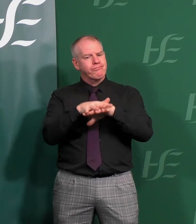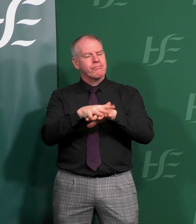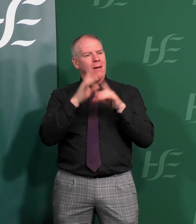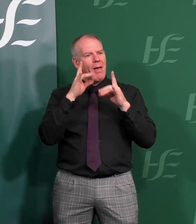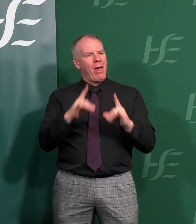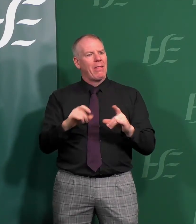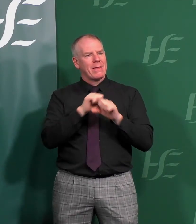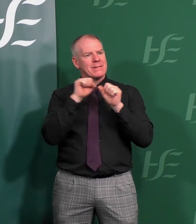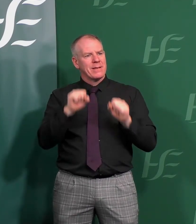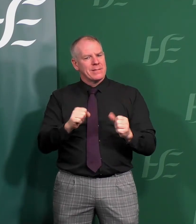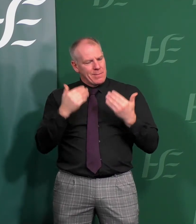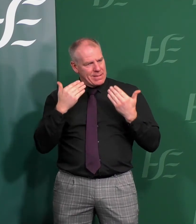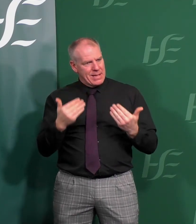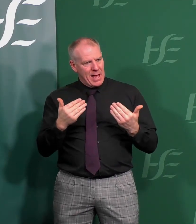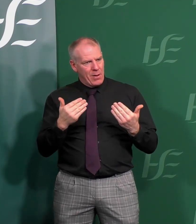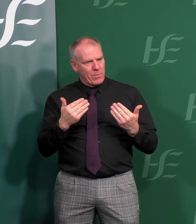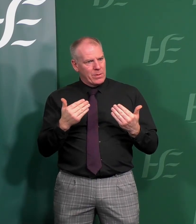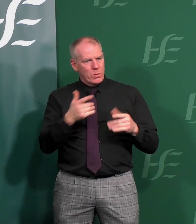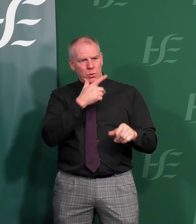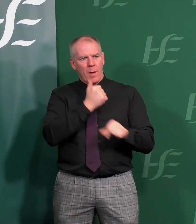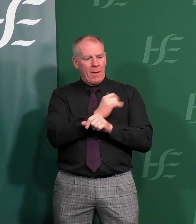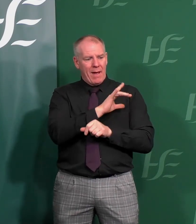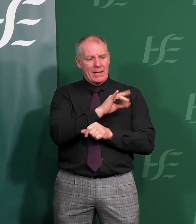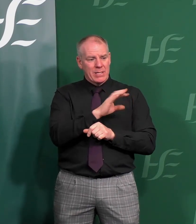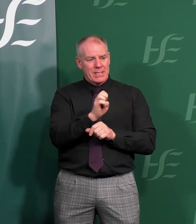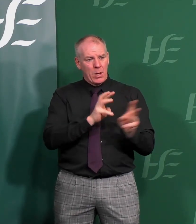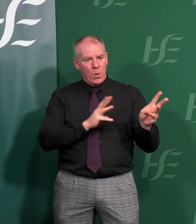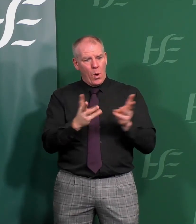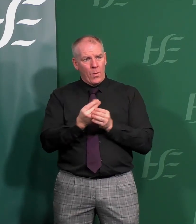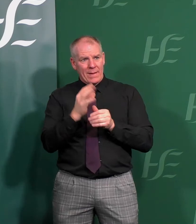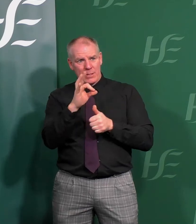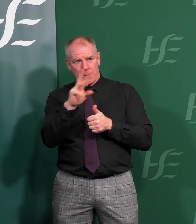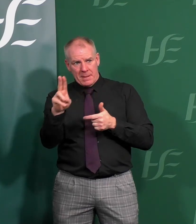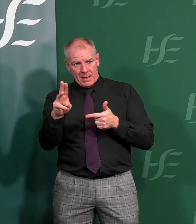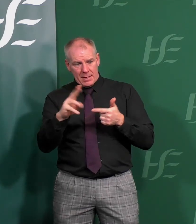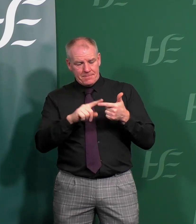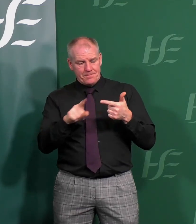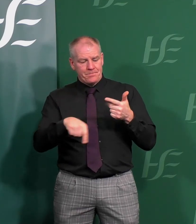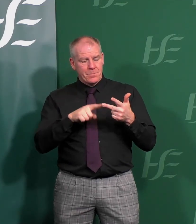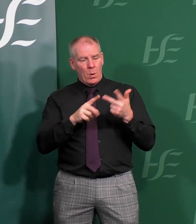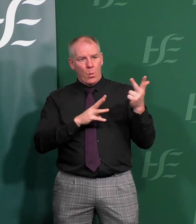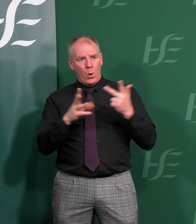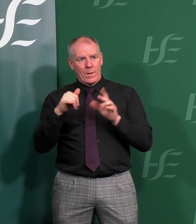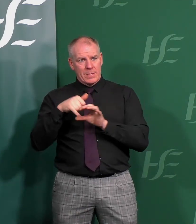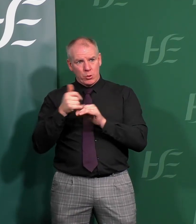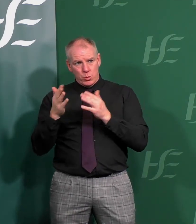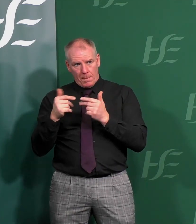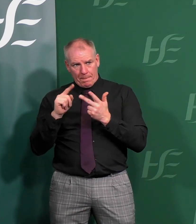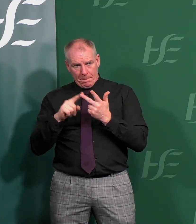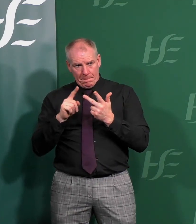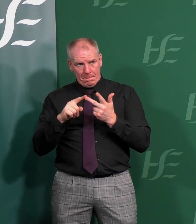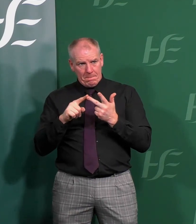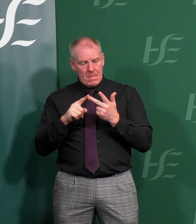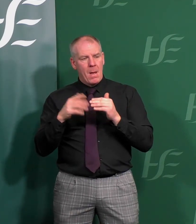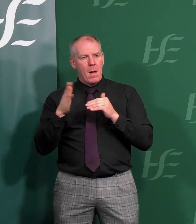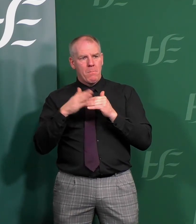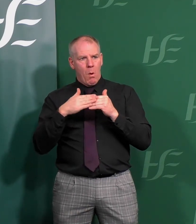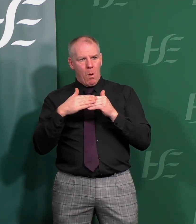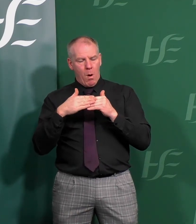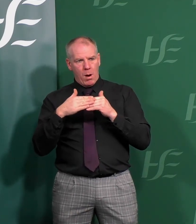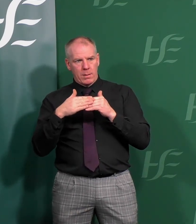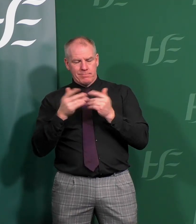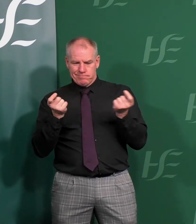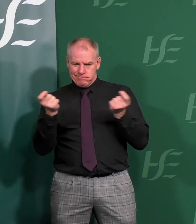of how the HSE, working with GPs and indeed working with pharmacies in a much more coordinated and focused